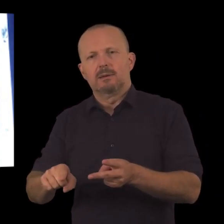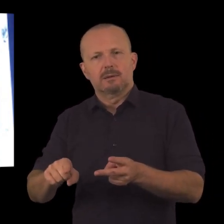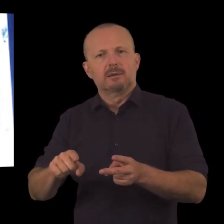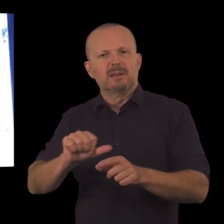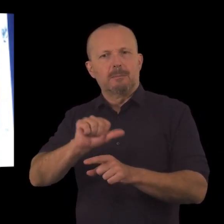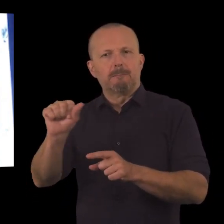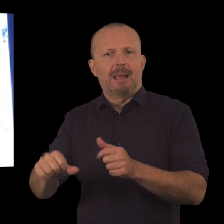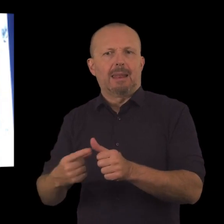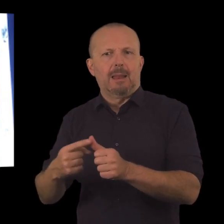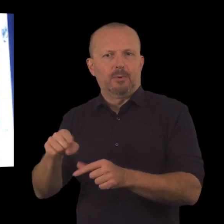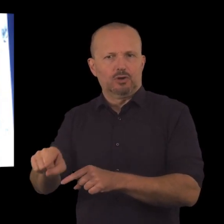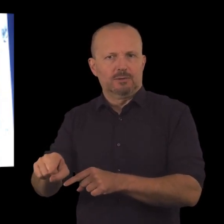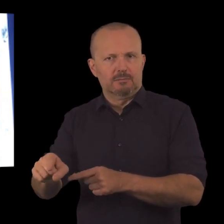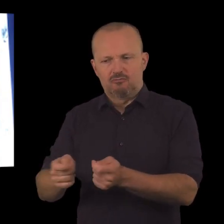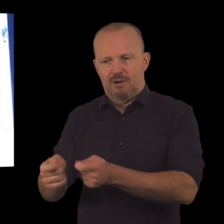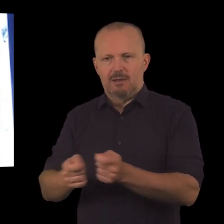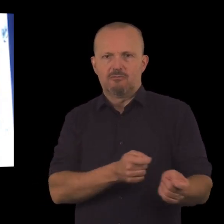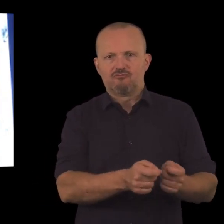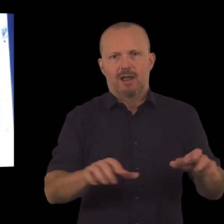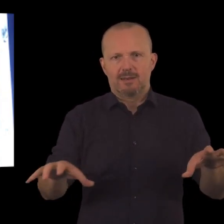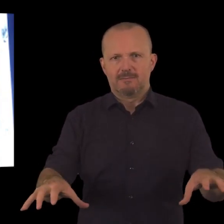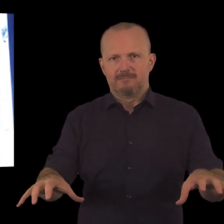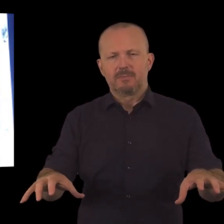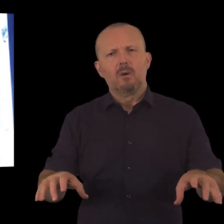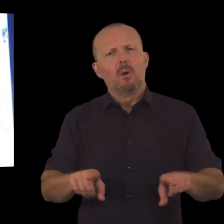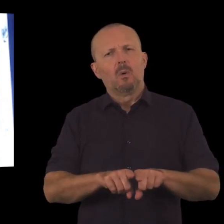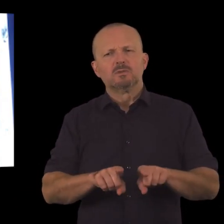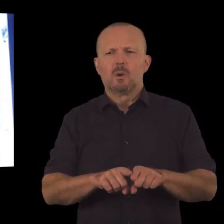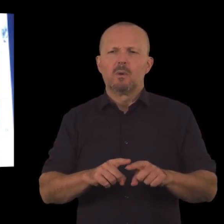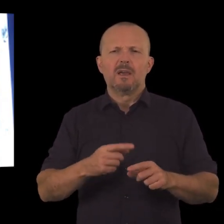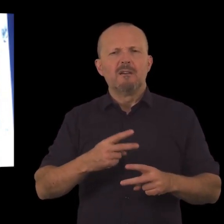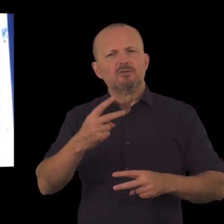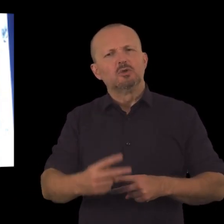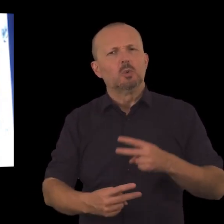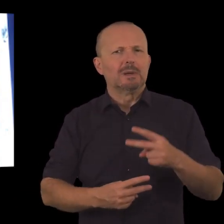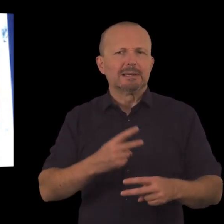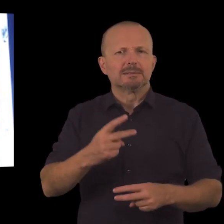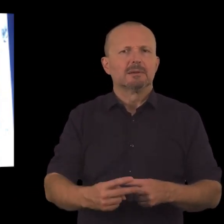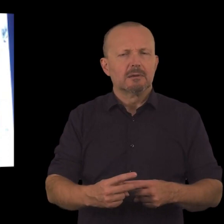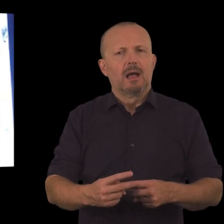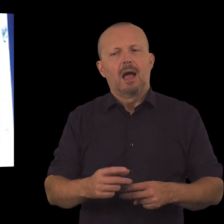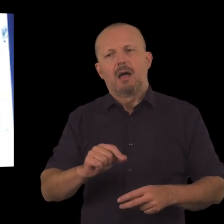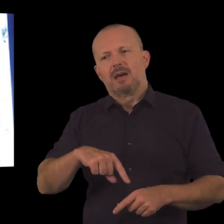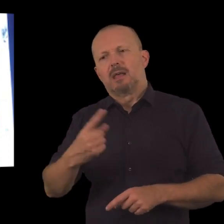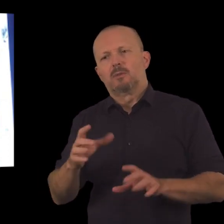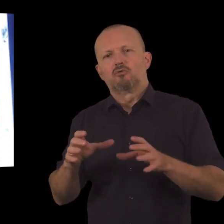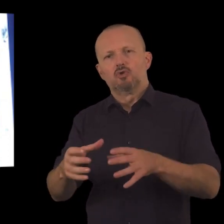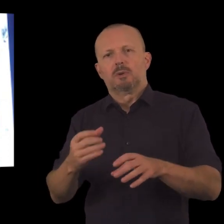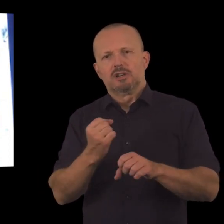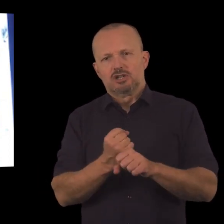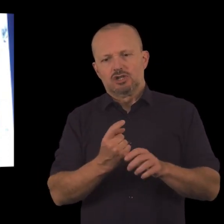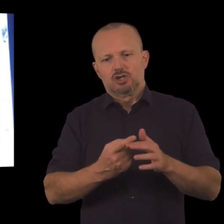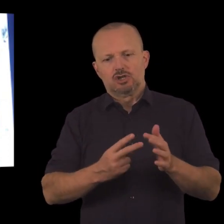Mount Albert, and I also do like a kind of like every other week about an hour with a group